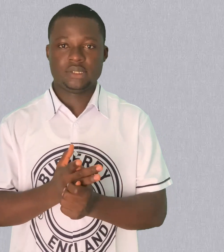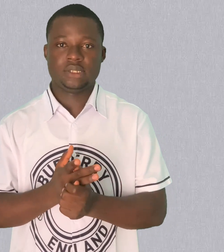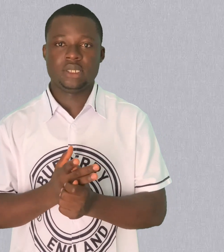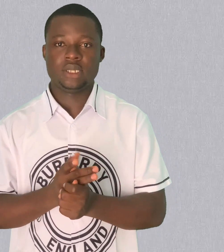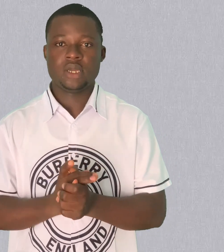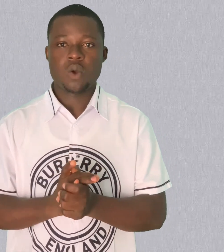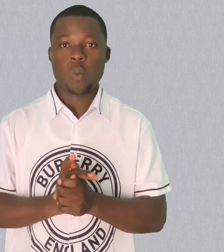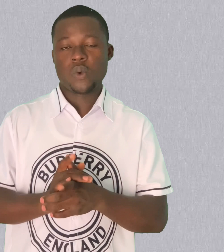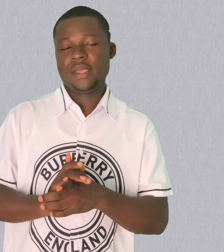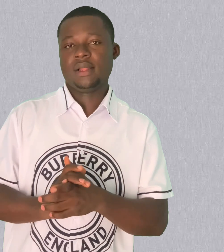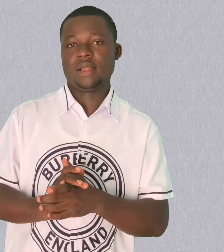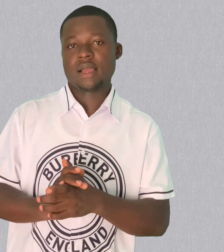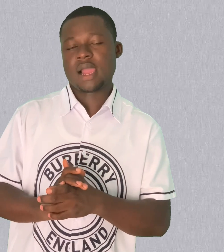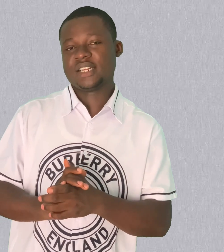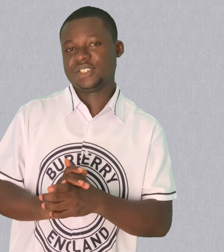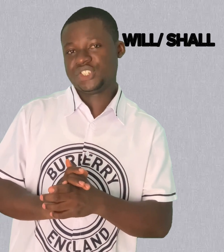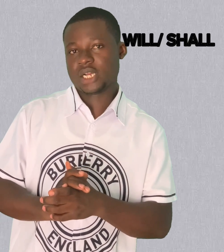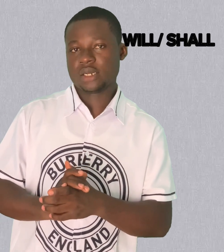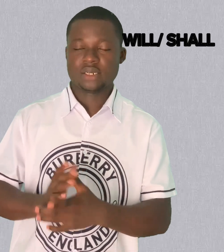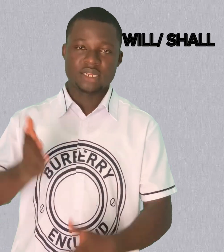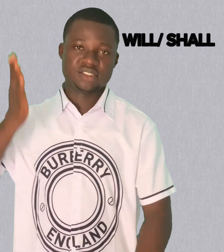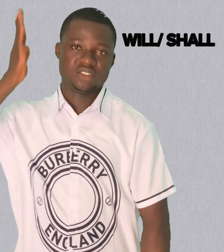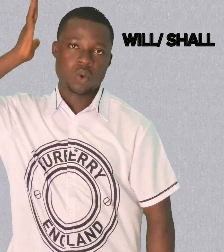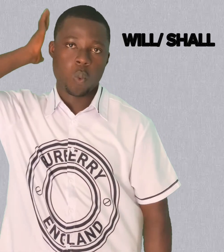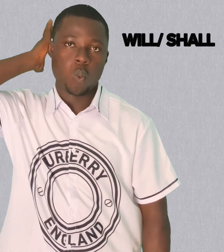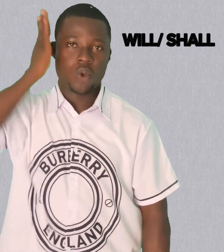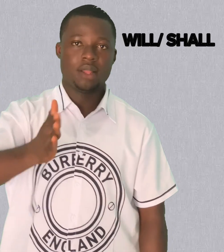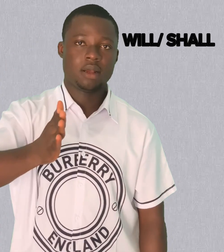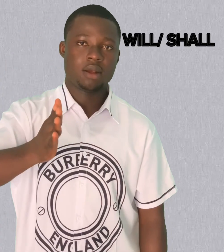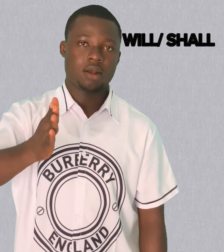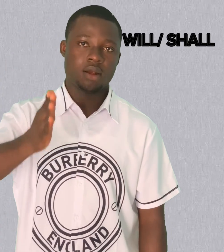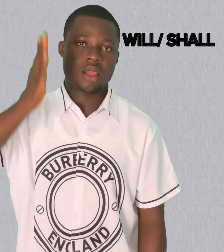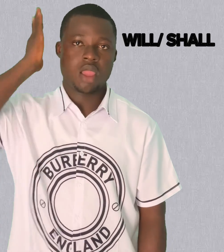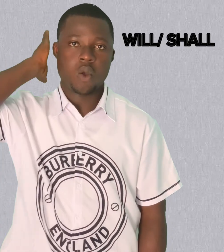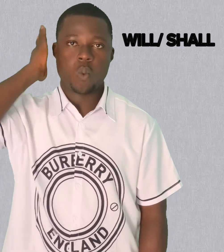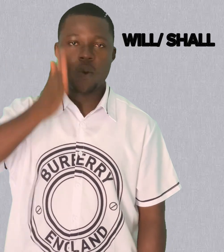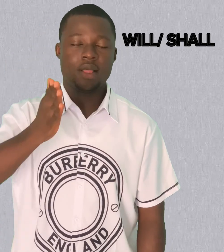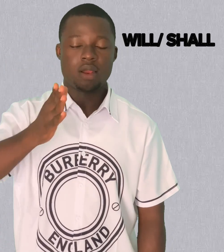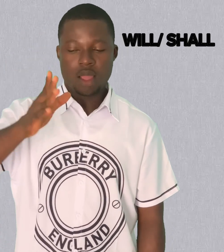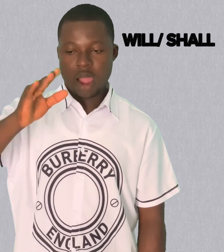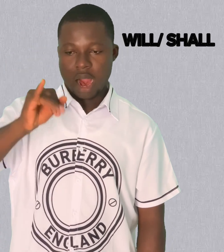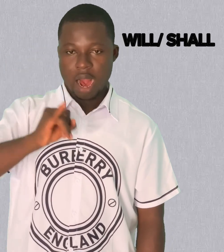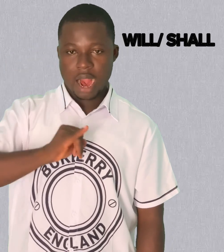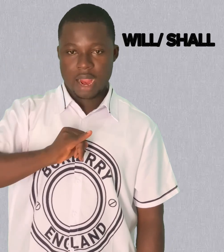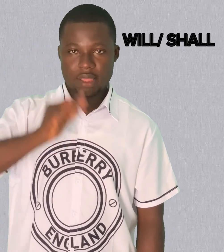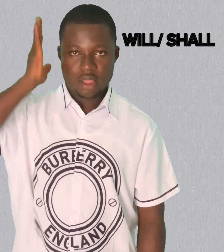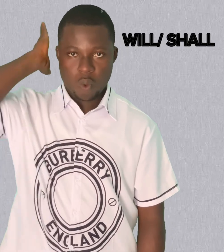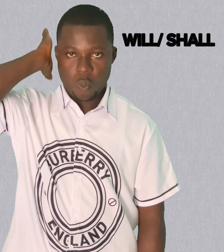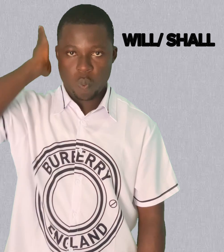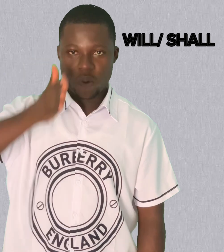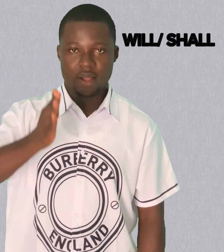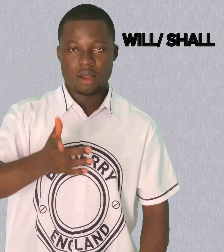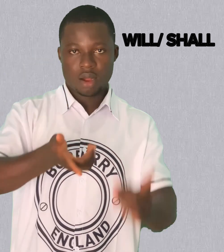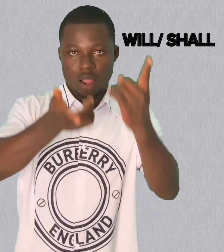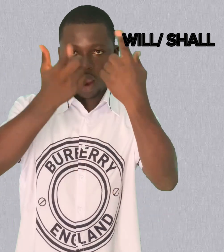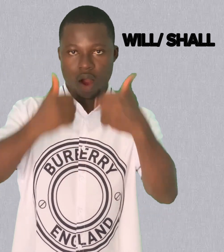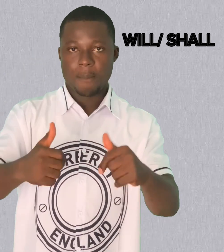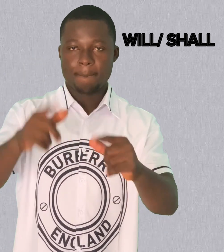is will and shall. Now this is will. Will. I will come